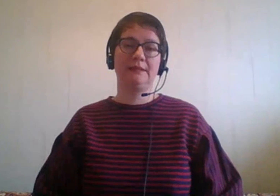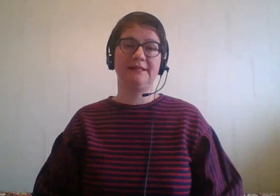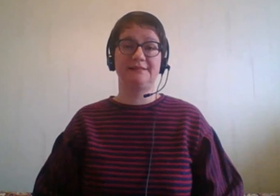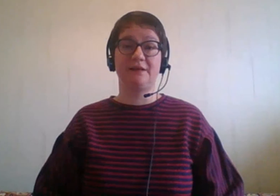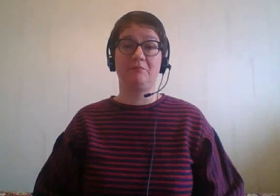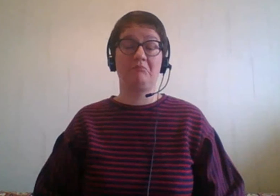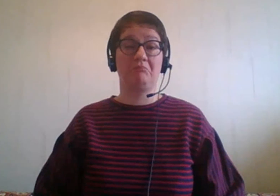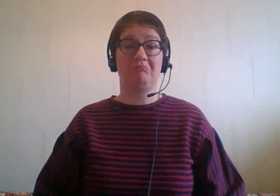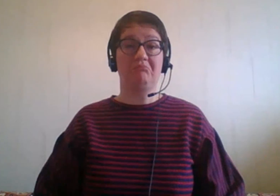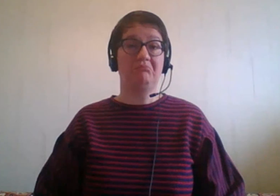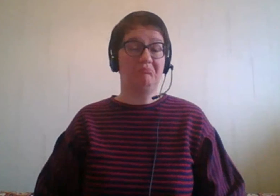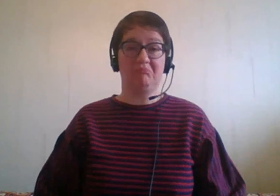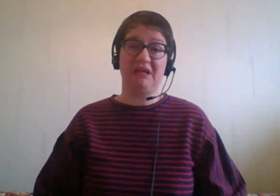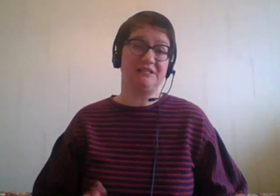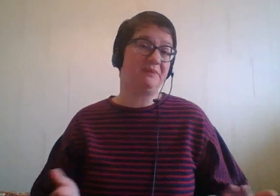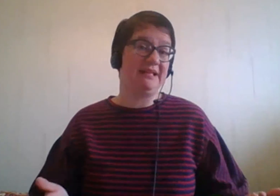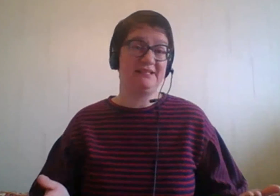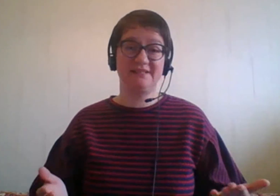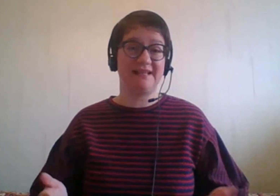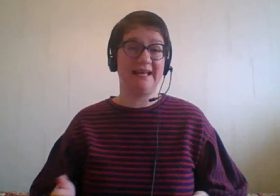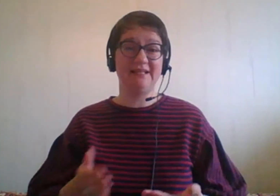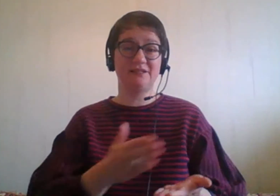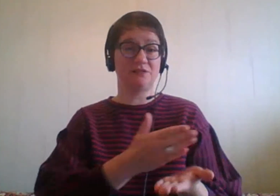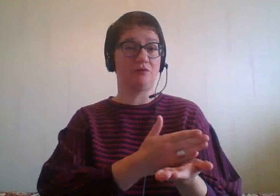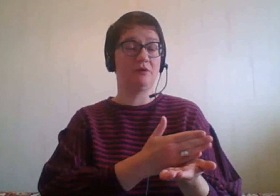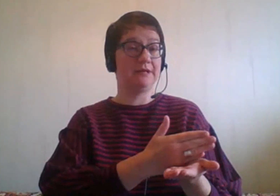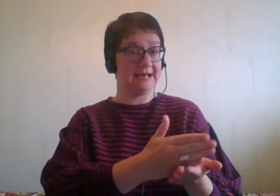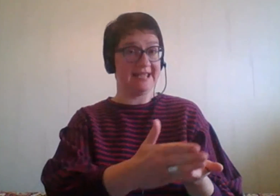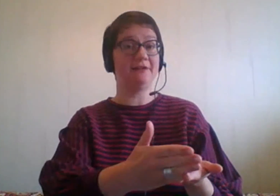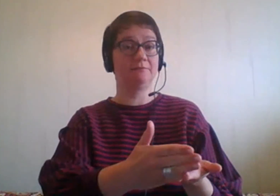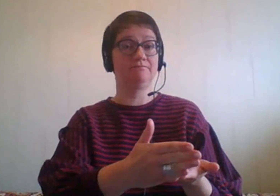Then some explanation signs. So clear,